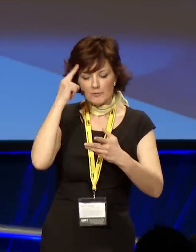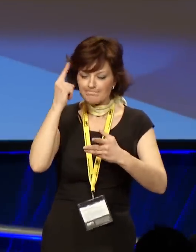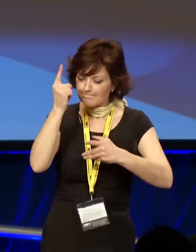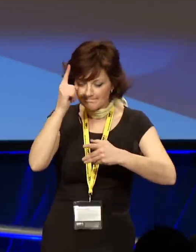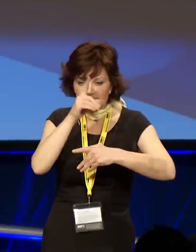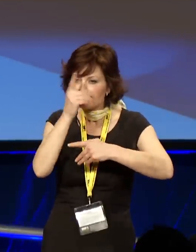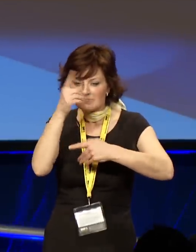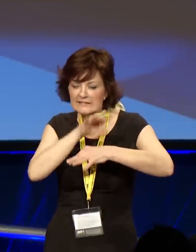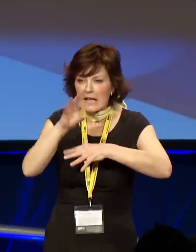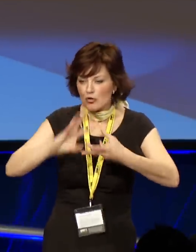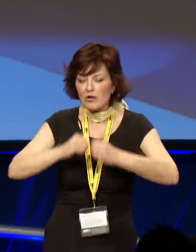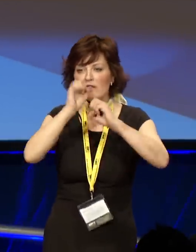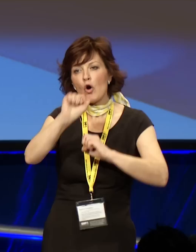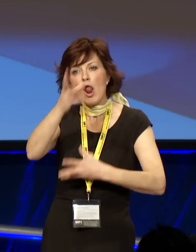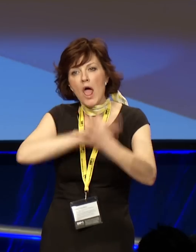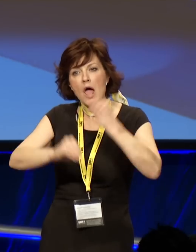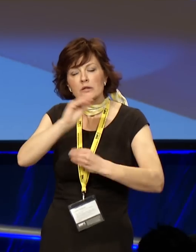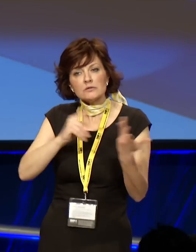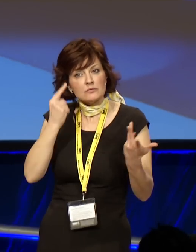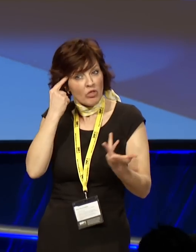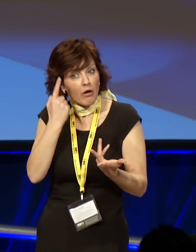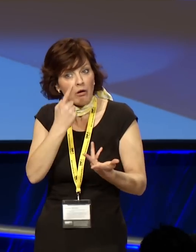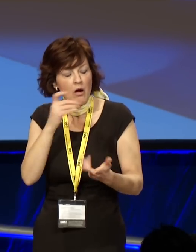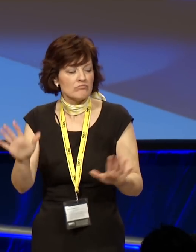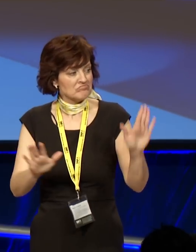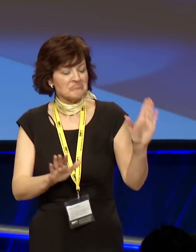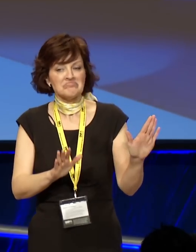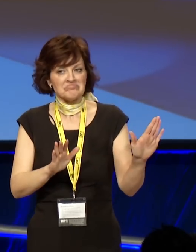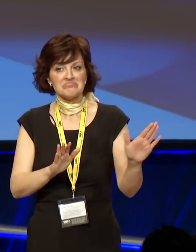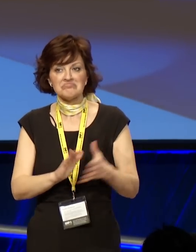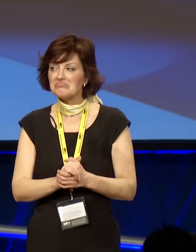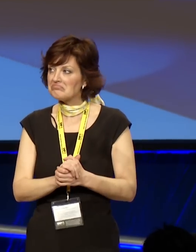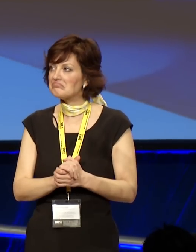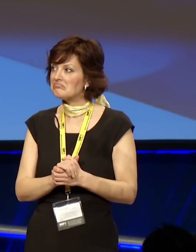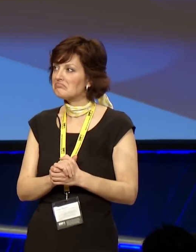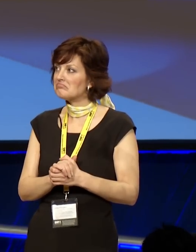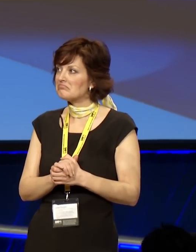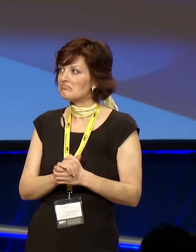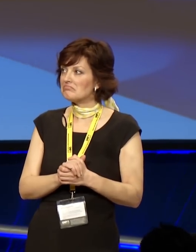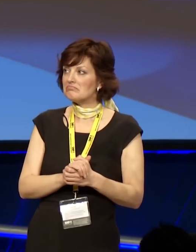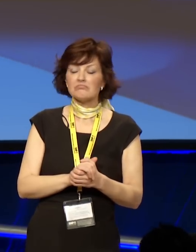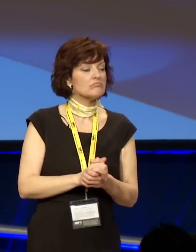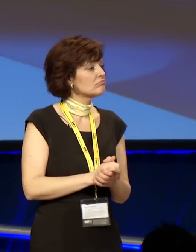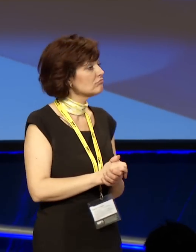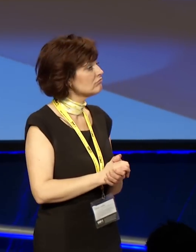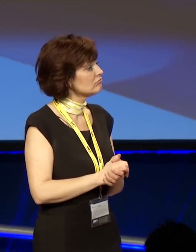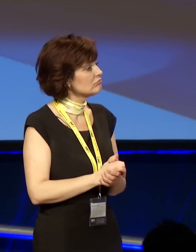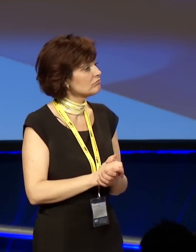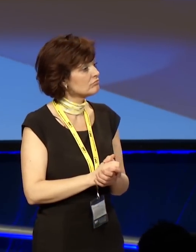our learning? Well, I think it's a very good question. Of course,